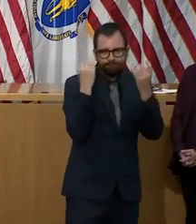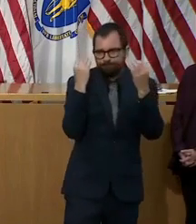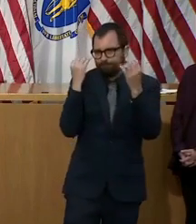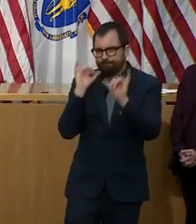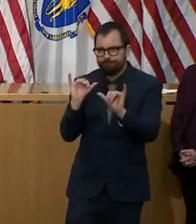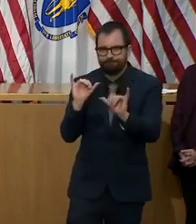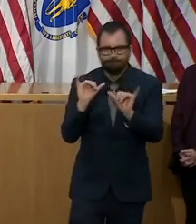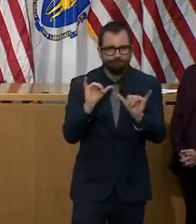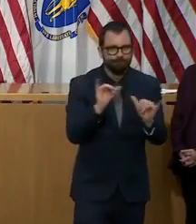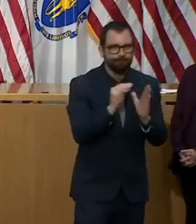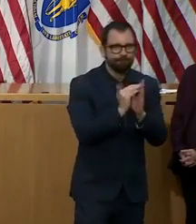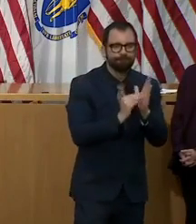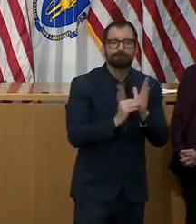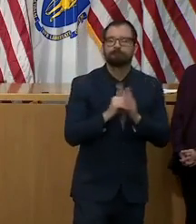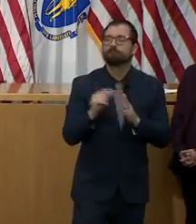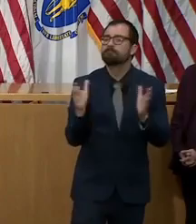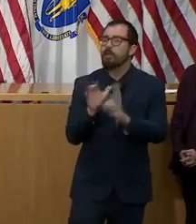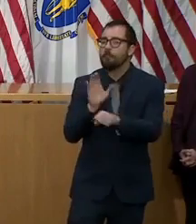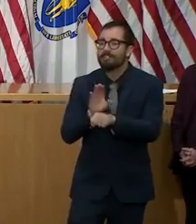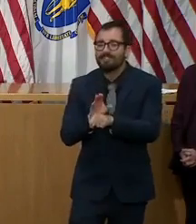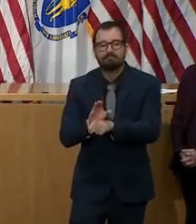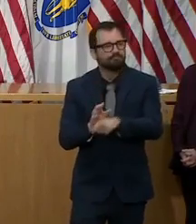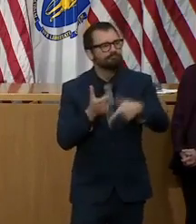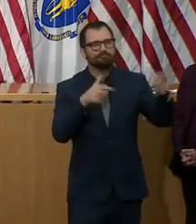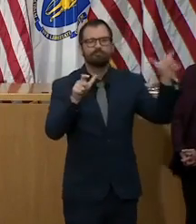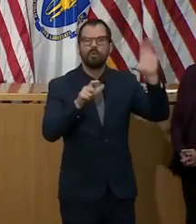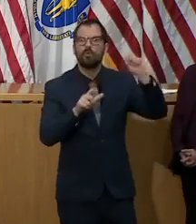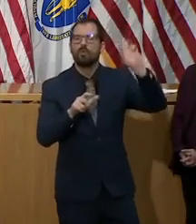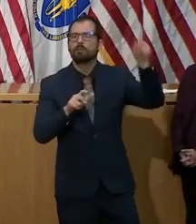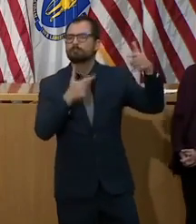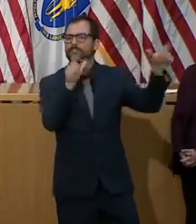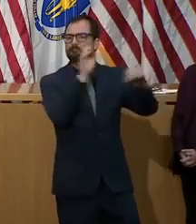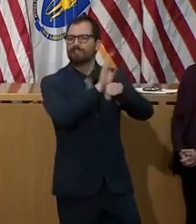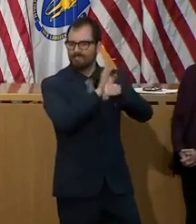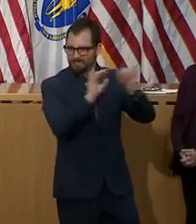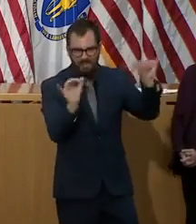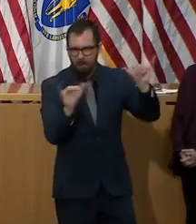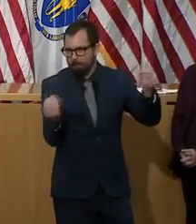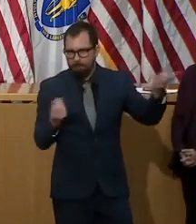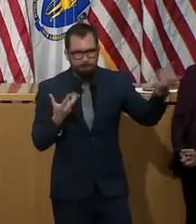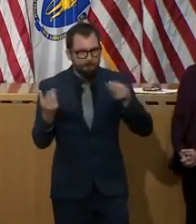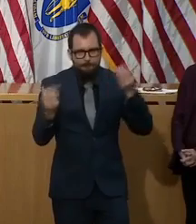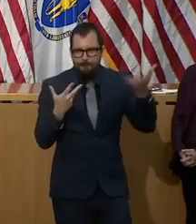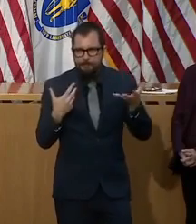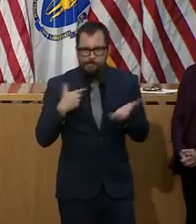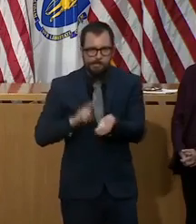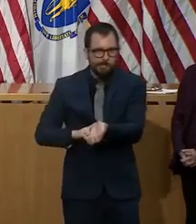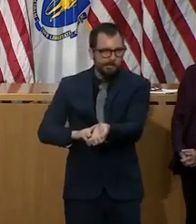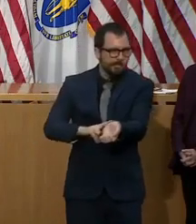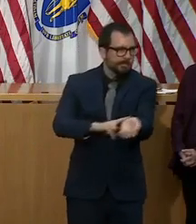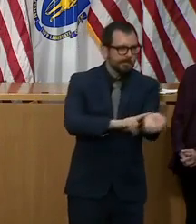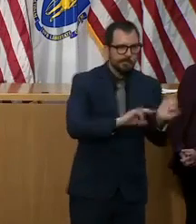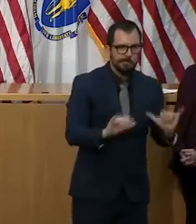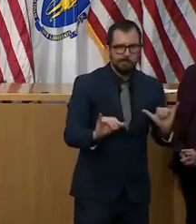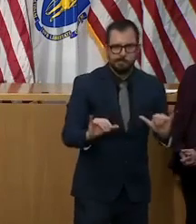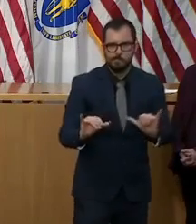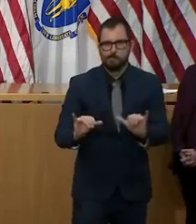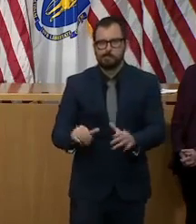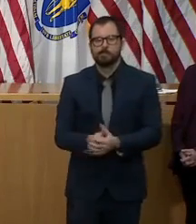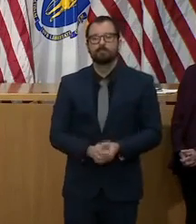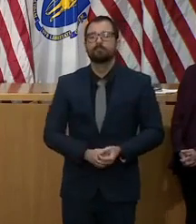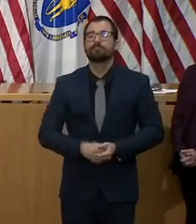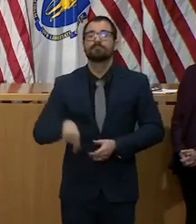our Commonwealth. And as the governor clearly stated, this process must and will be